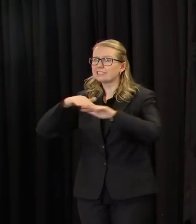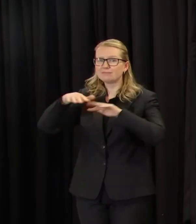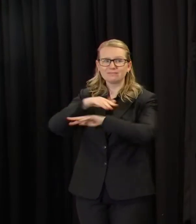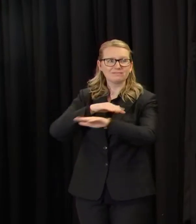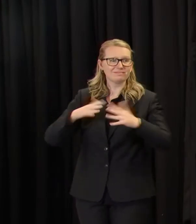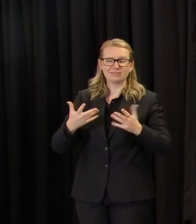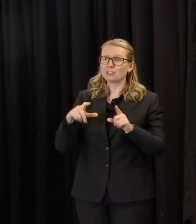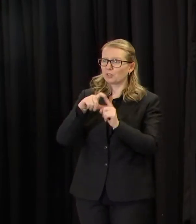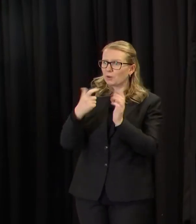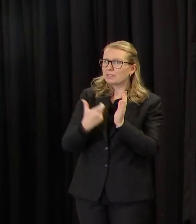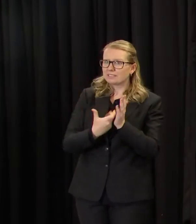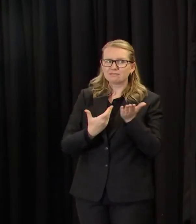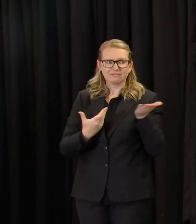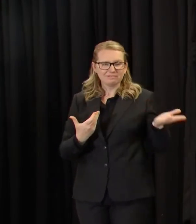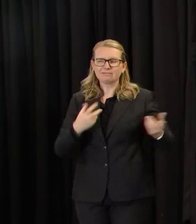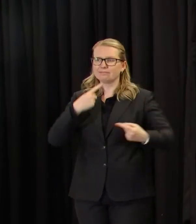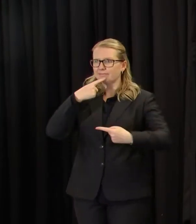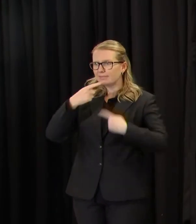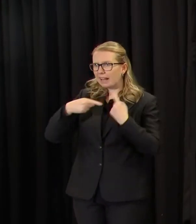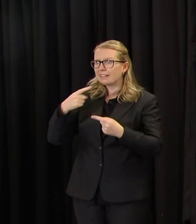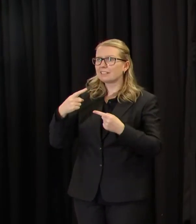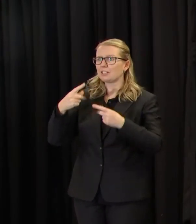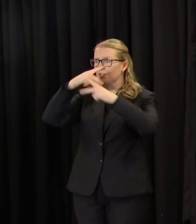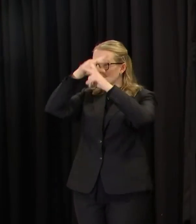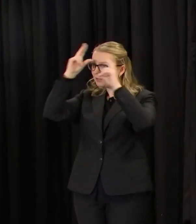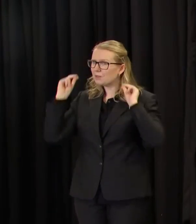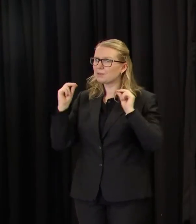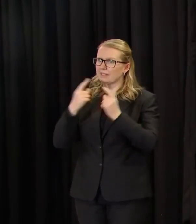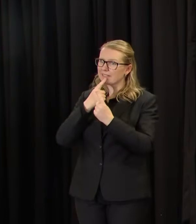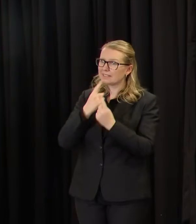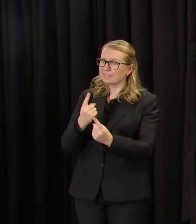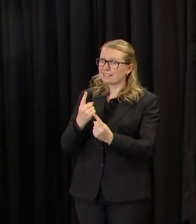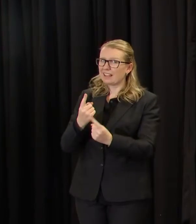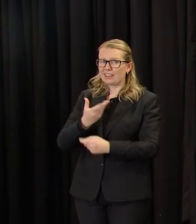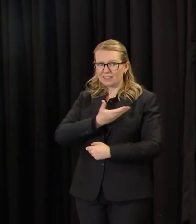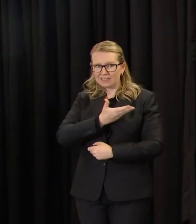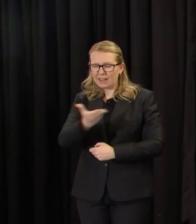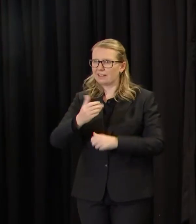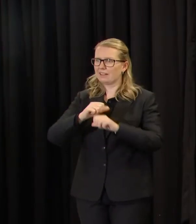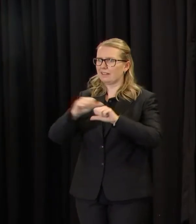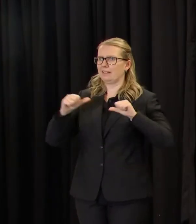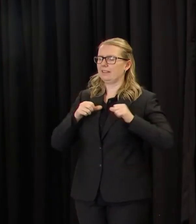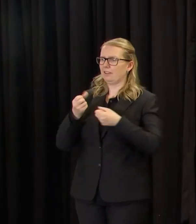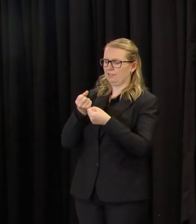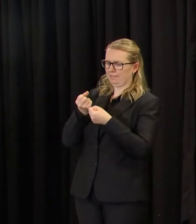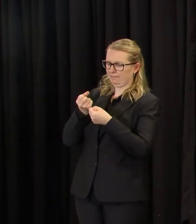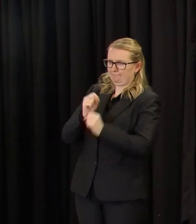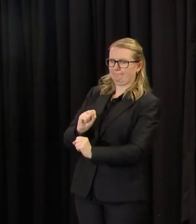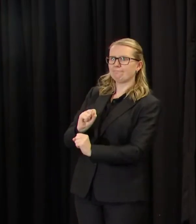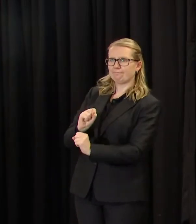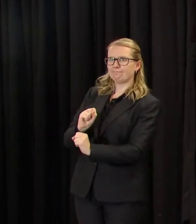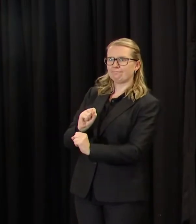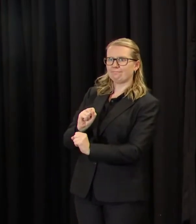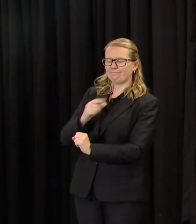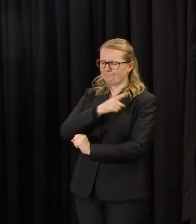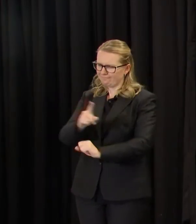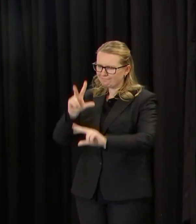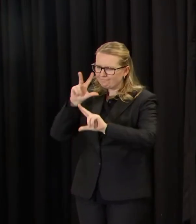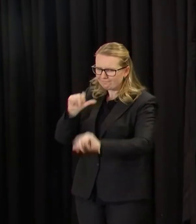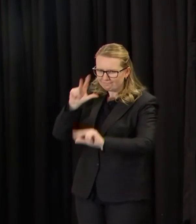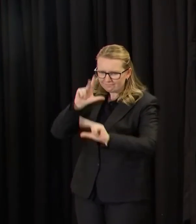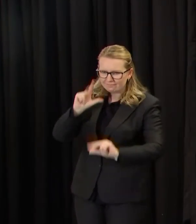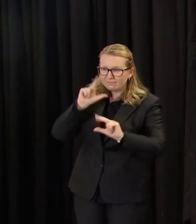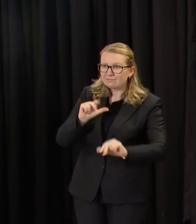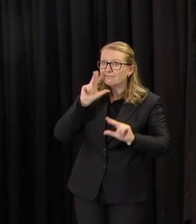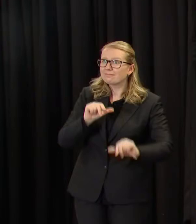and thousands of nurses, they become the last line of defence. And that's incredibly difficult for them. And